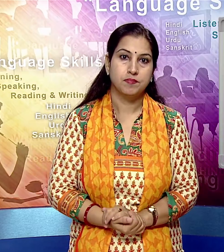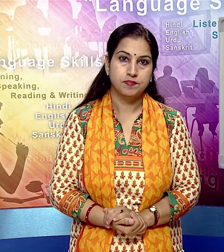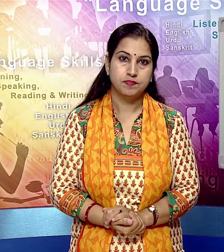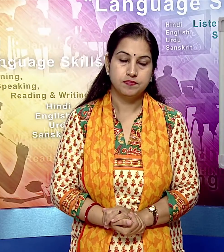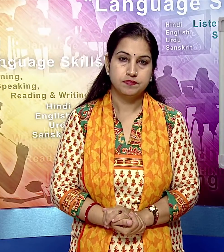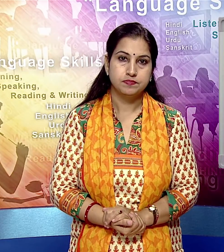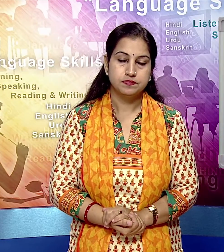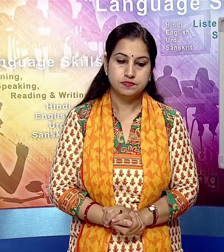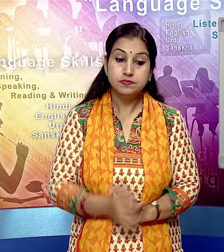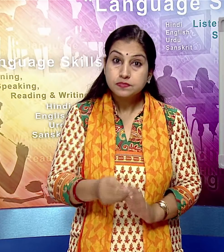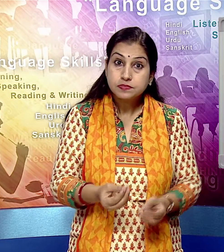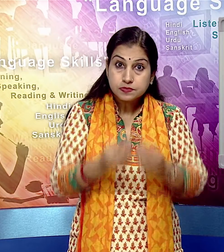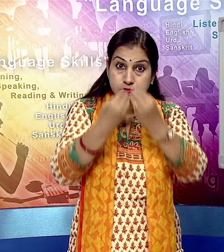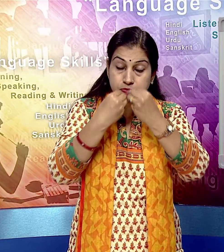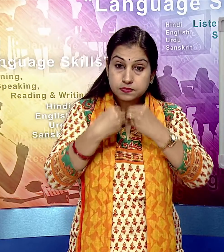It is easily digested.